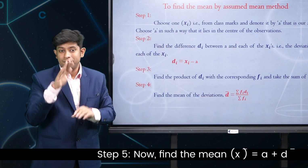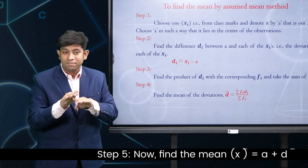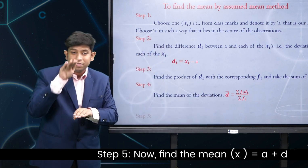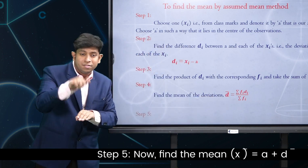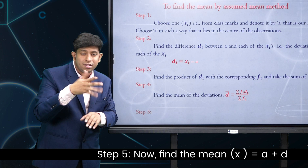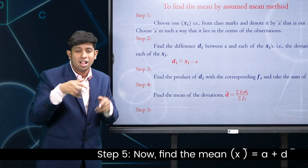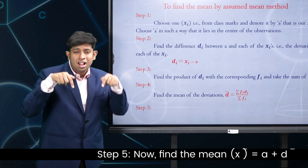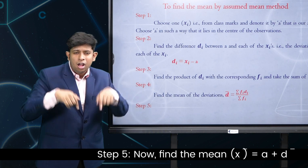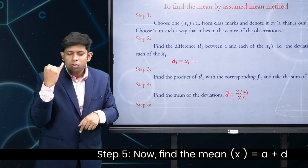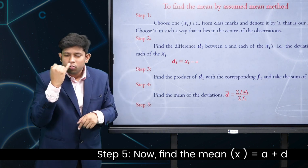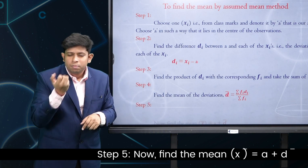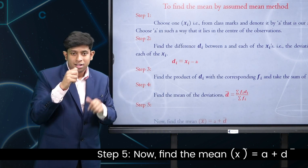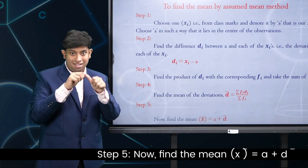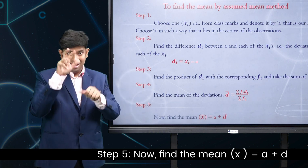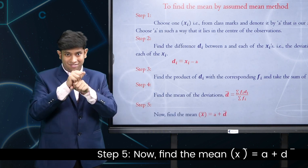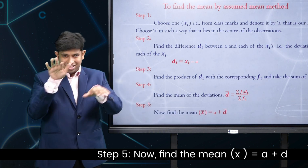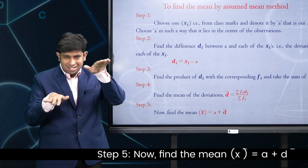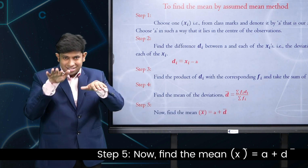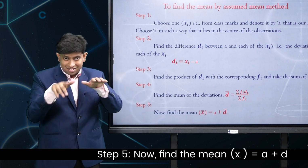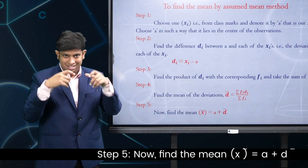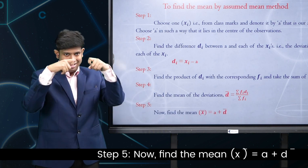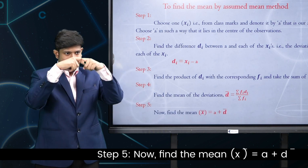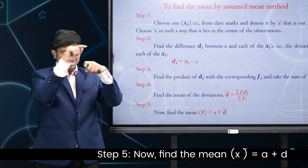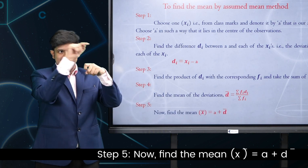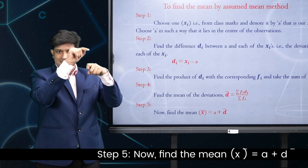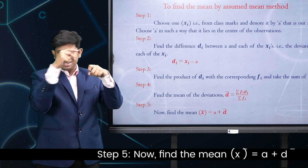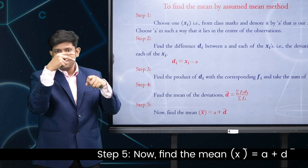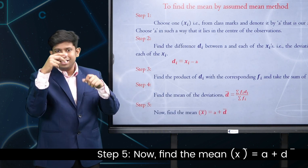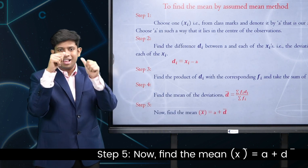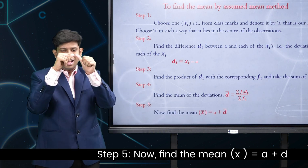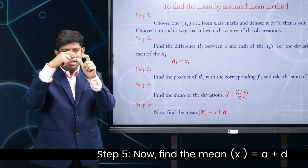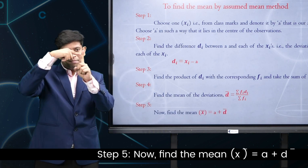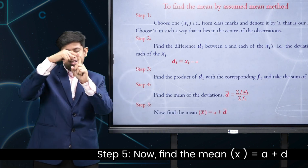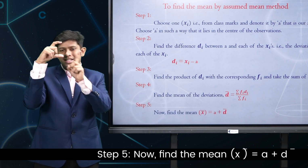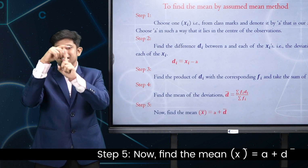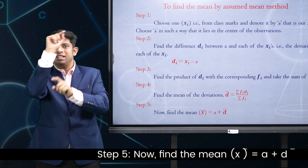Step 5. Now find the mean x bar is equal to a plus d bar.